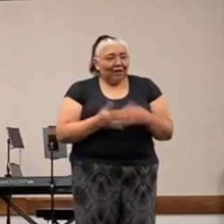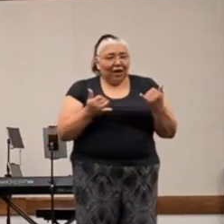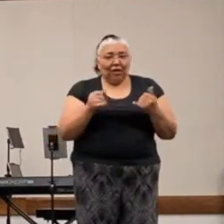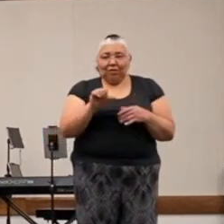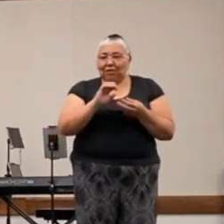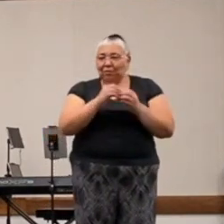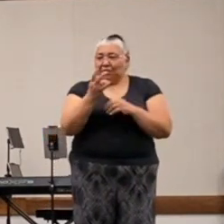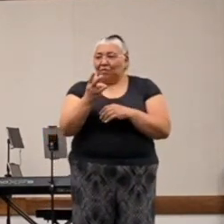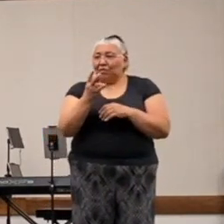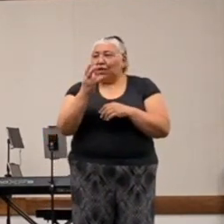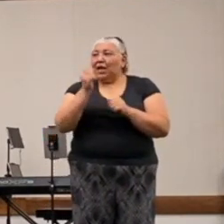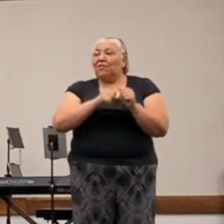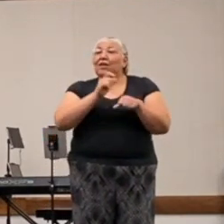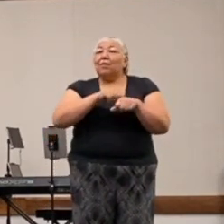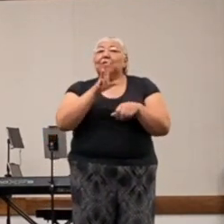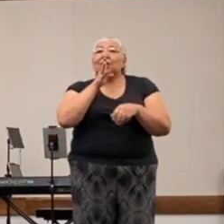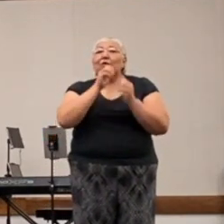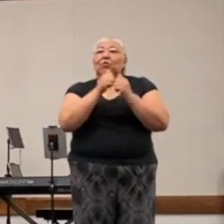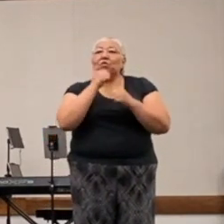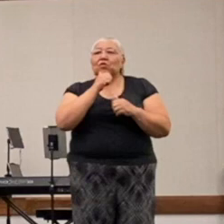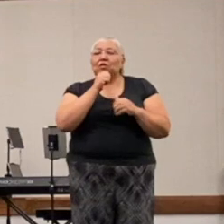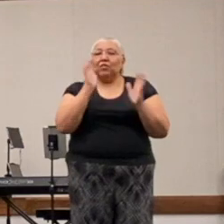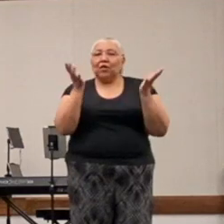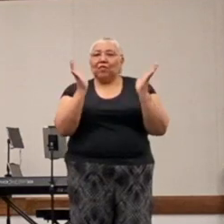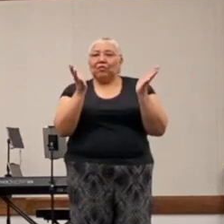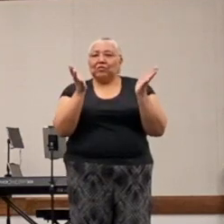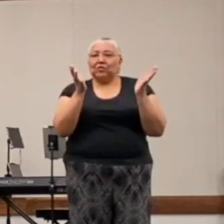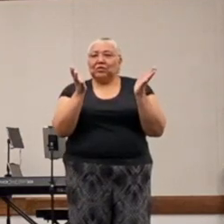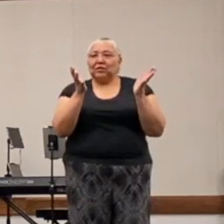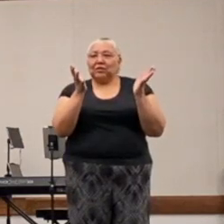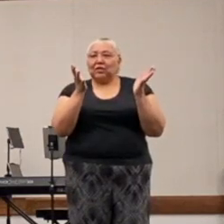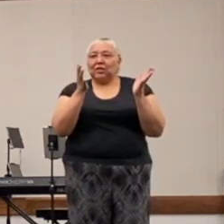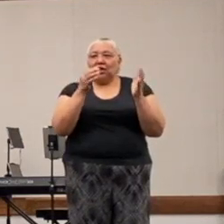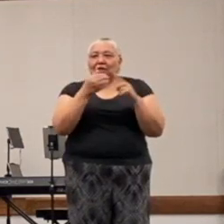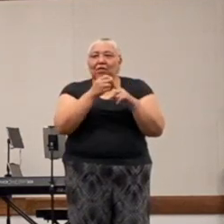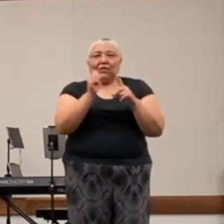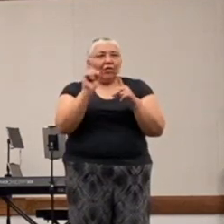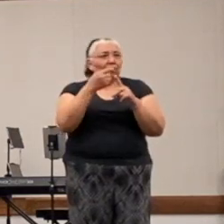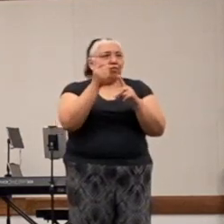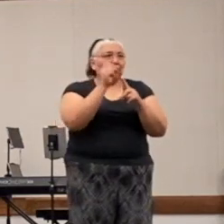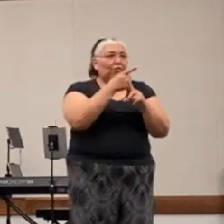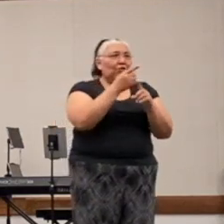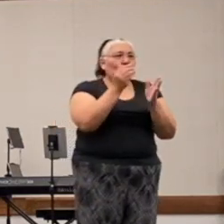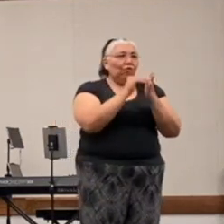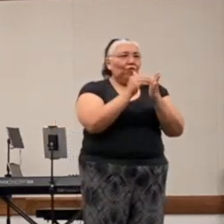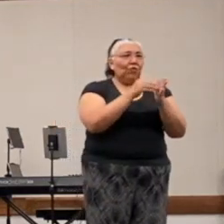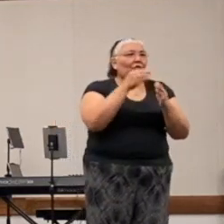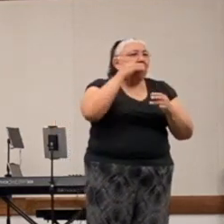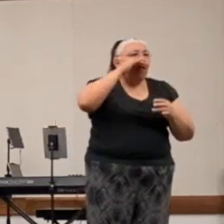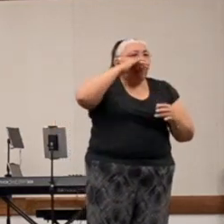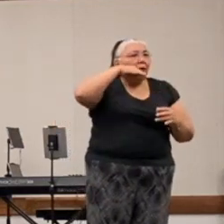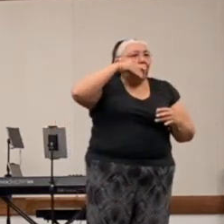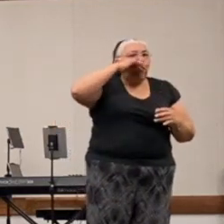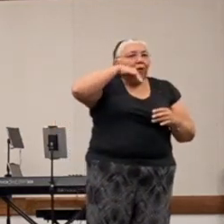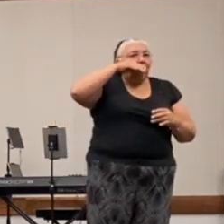every time you talk to a girl, the conversation inevitably drifts to your frequent nosebleeds.